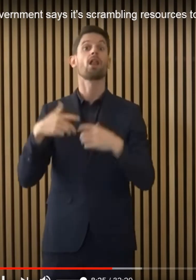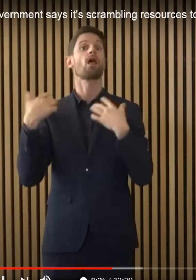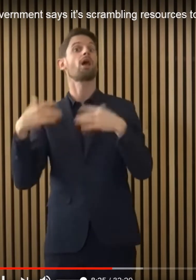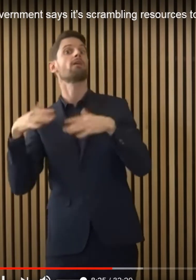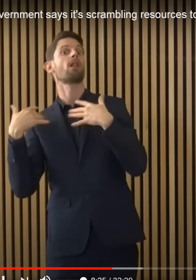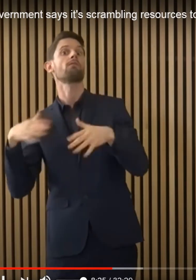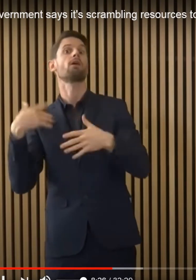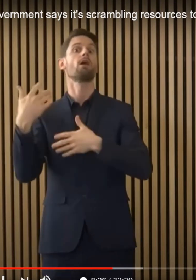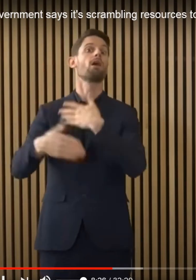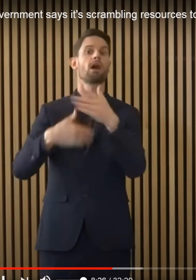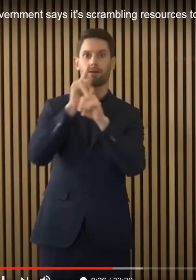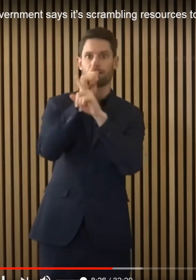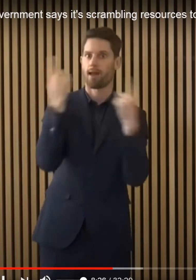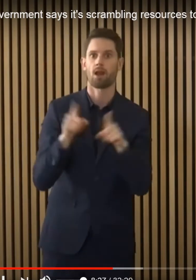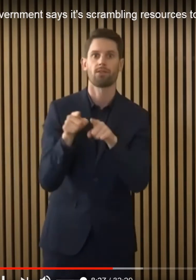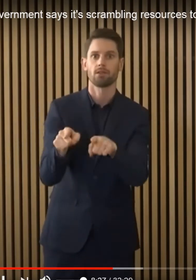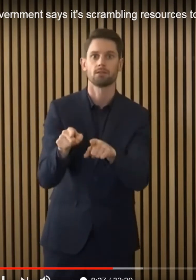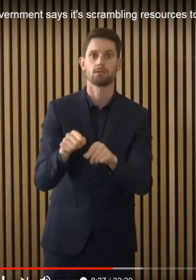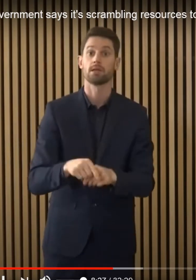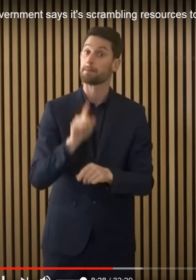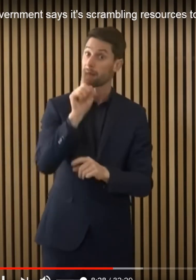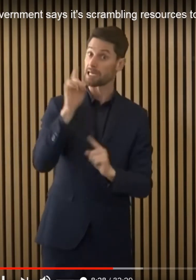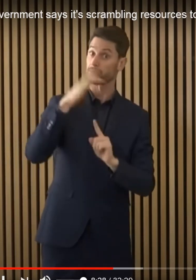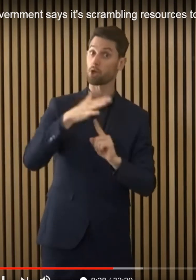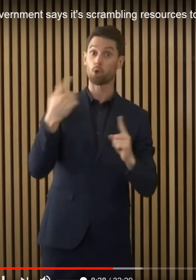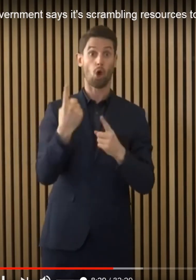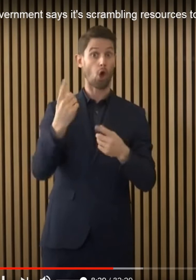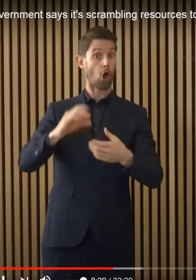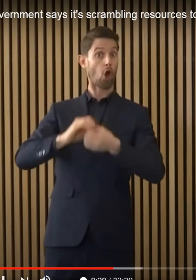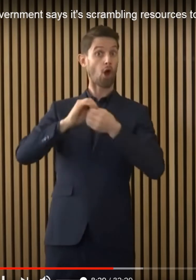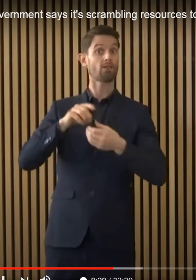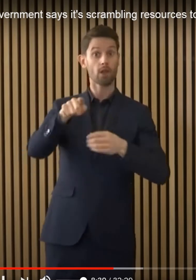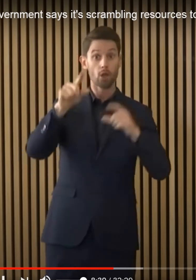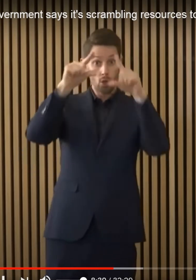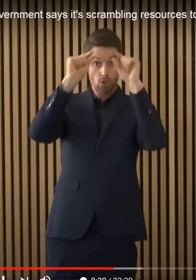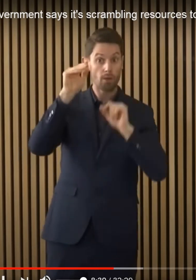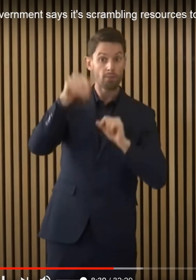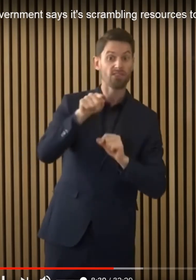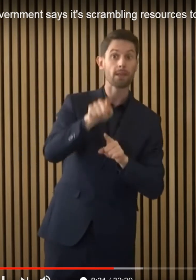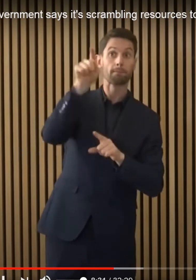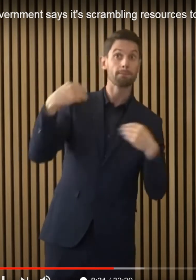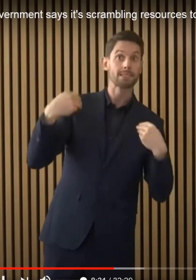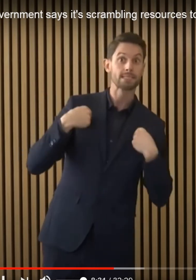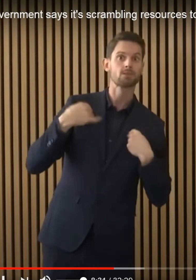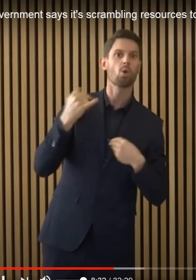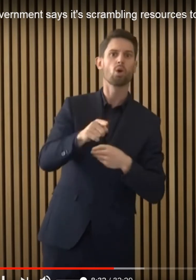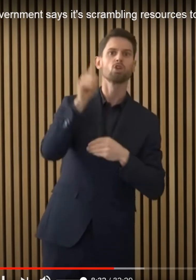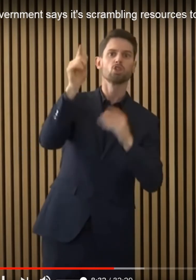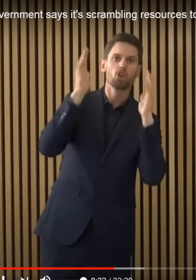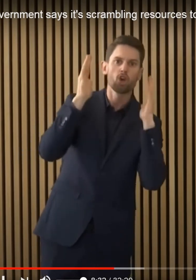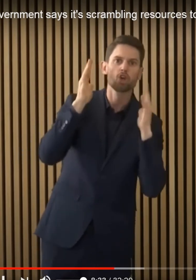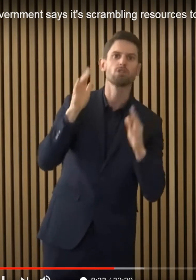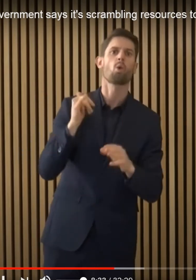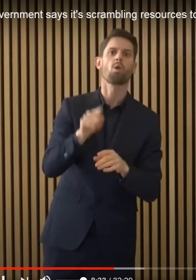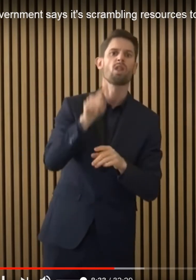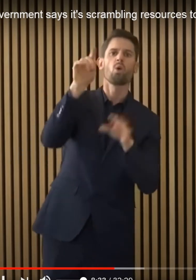operator and owner of that facility has the responsibility to look after the care and safety of